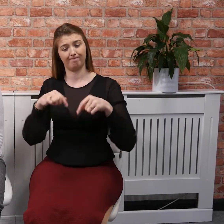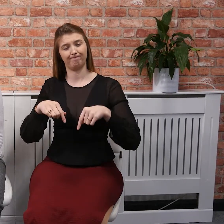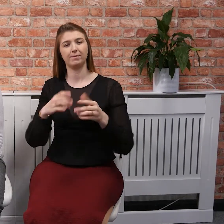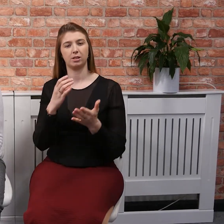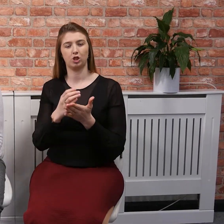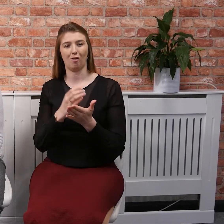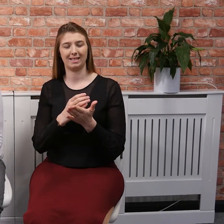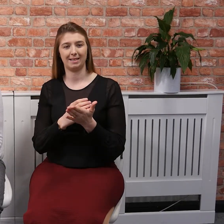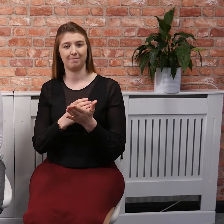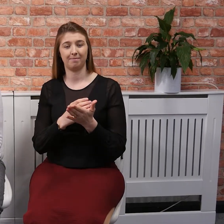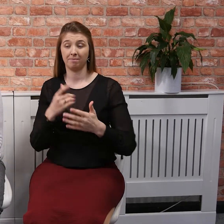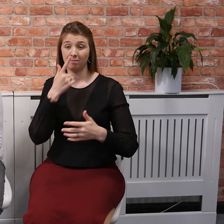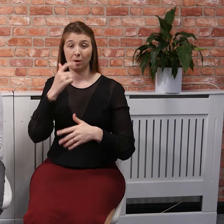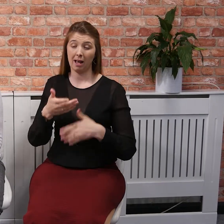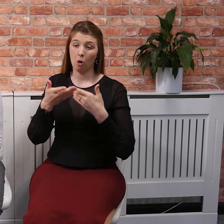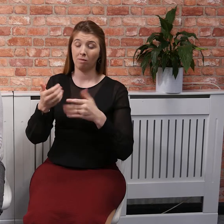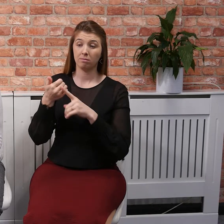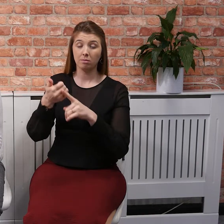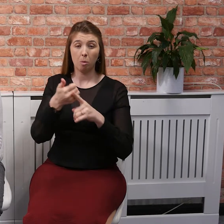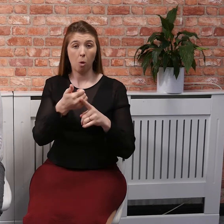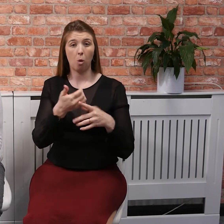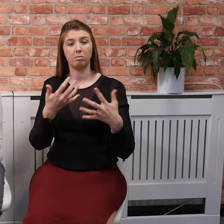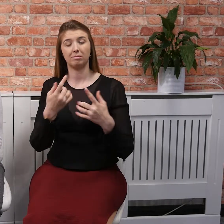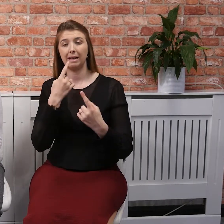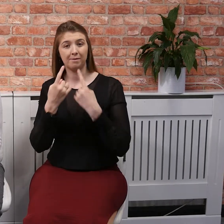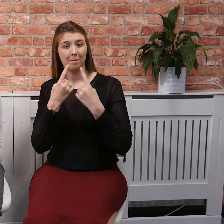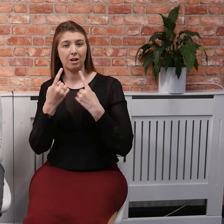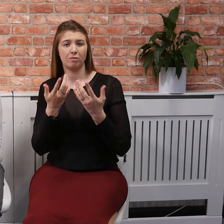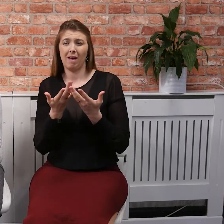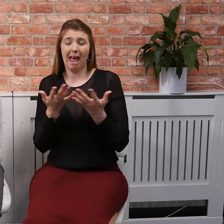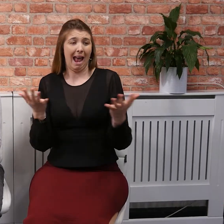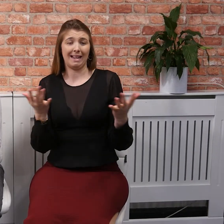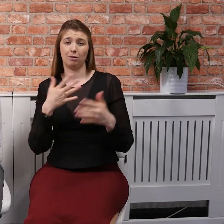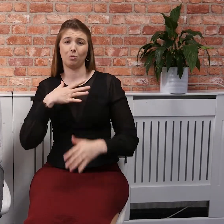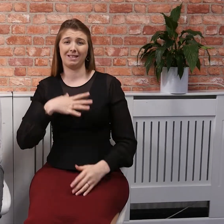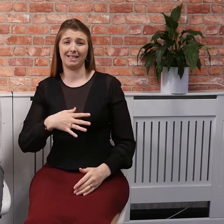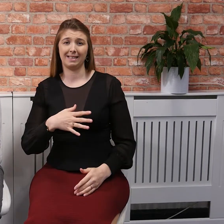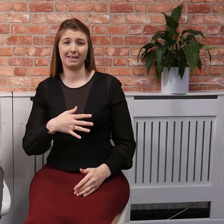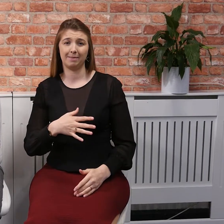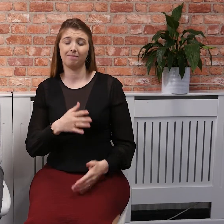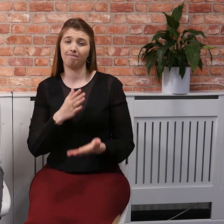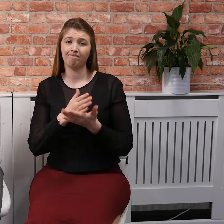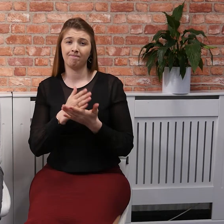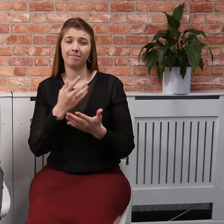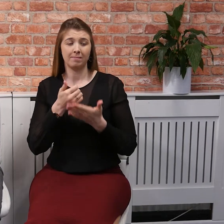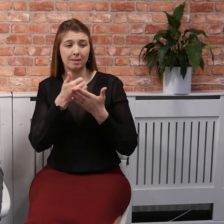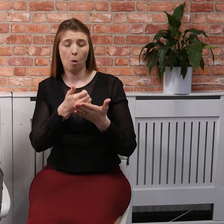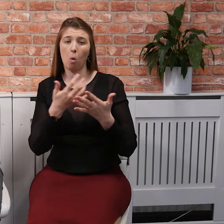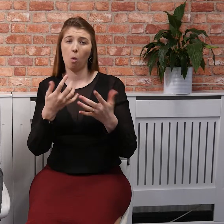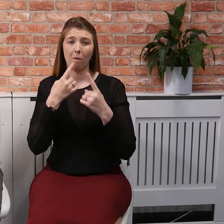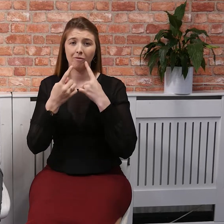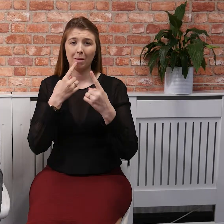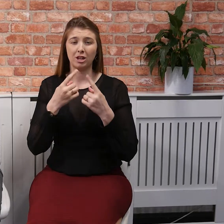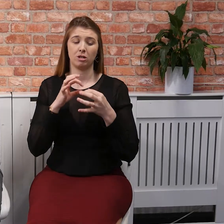offer support and information to anyone who needs it, and that's about miscarriage or two